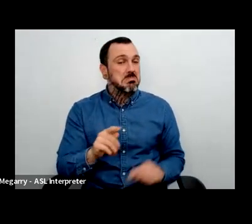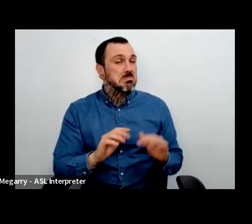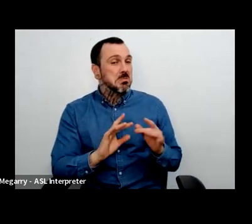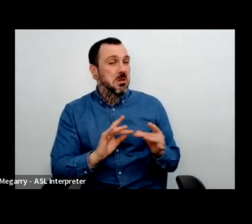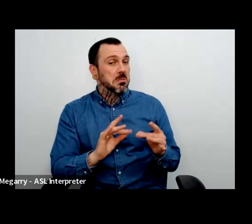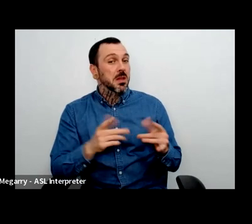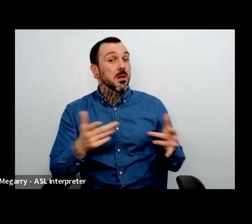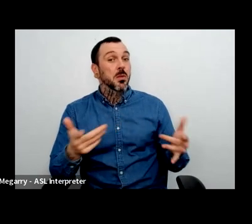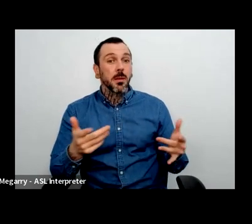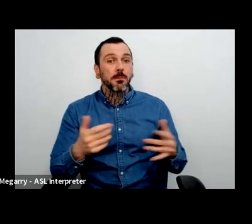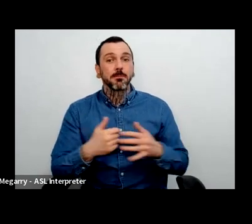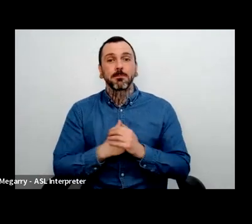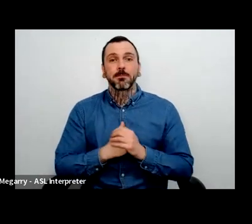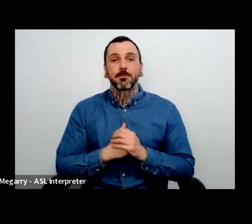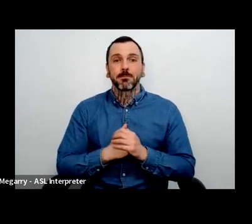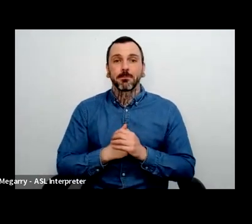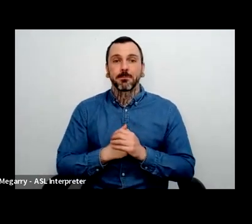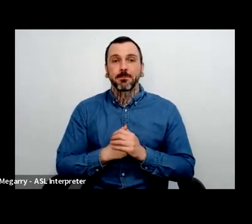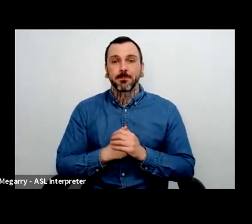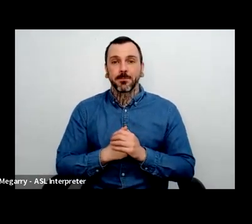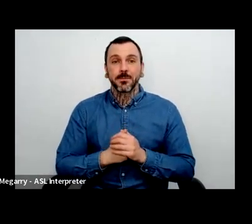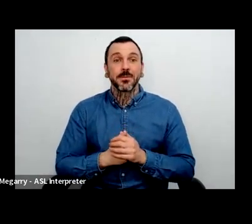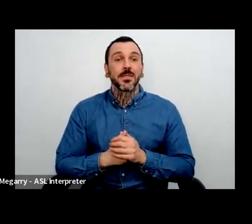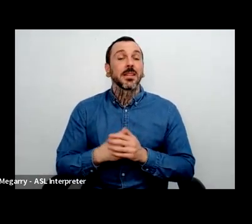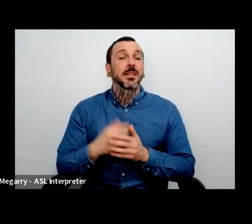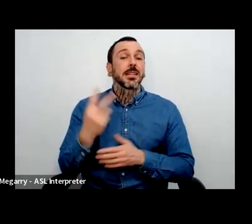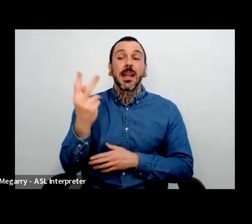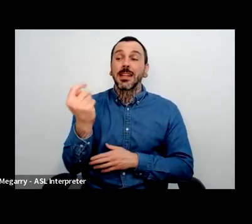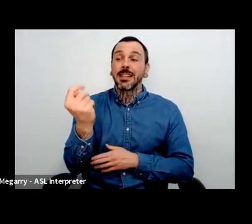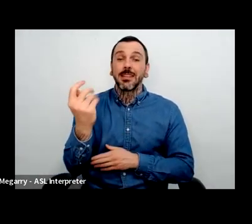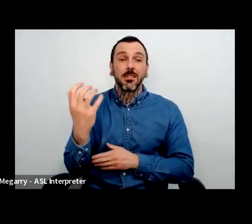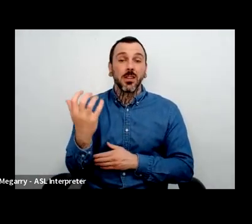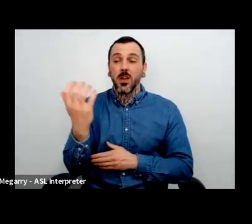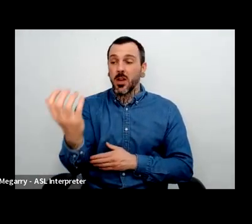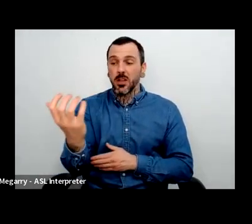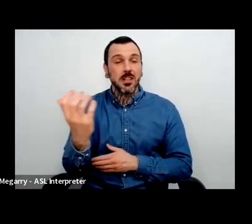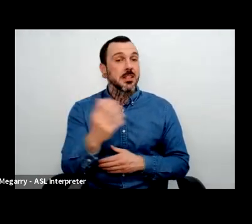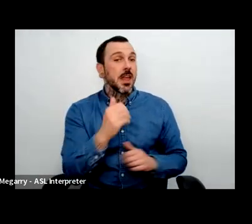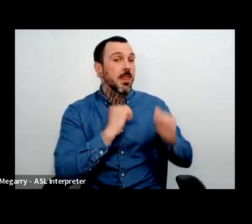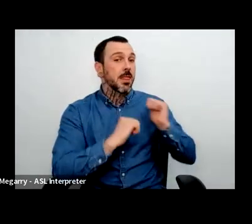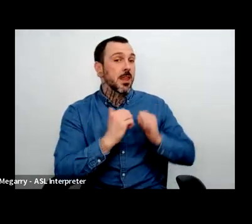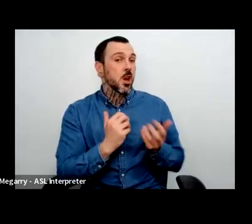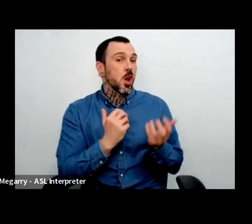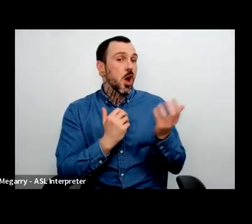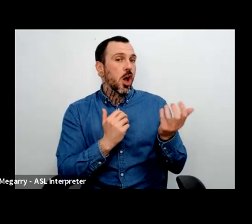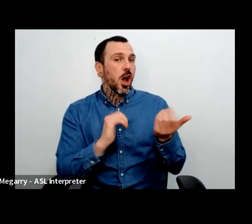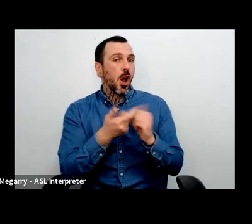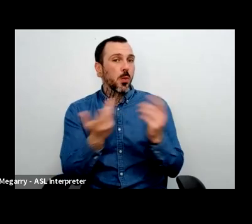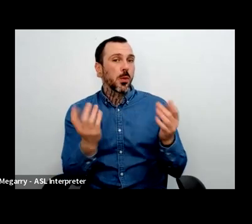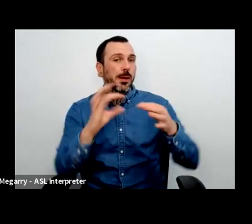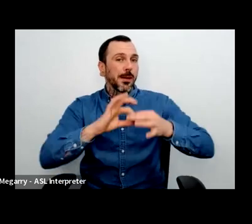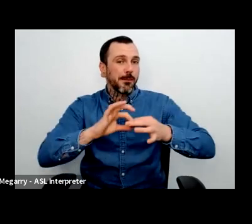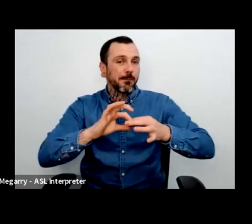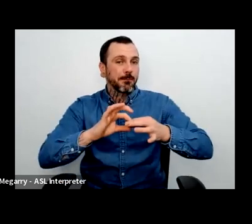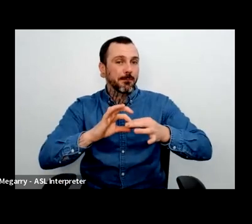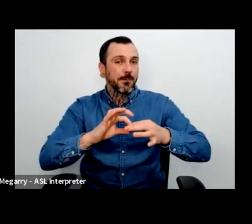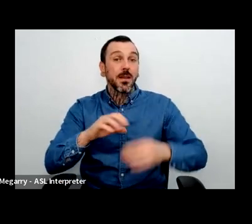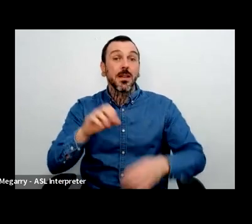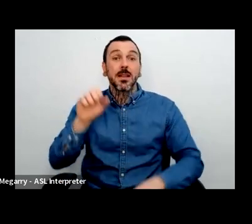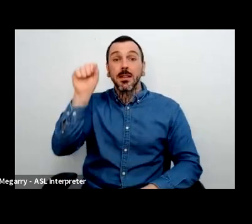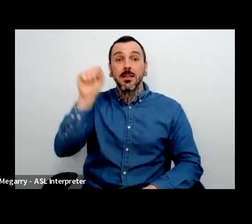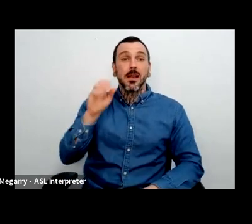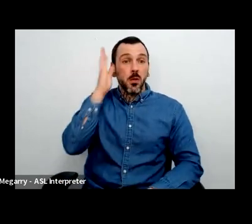between the TV audience and the theater audience. So in South Korea, for example, one of the reasons why